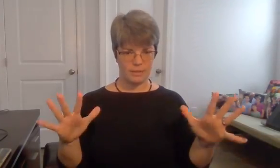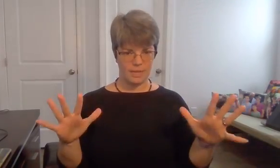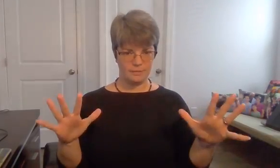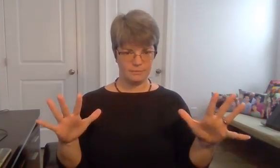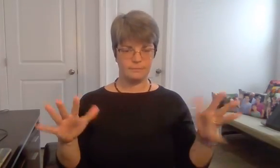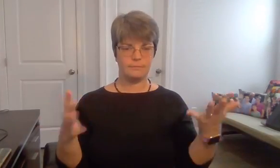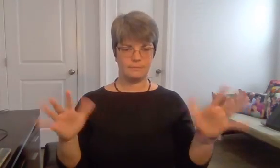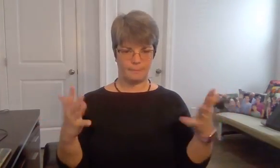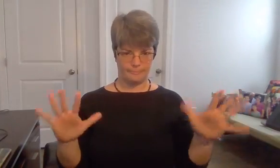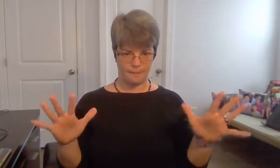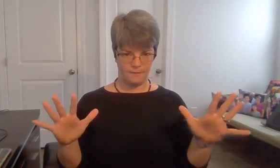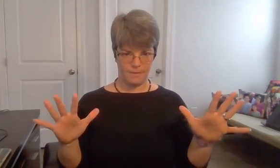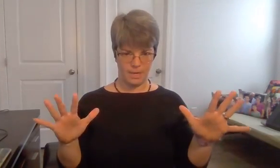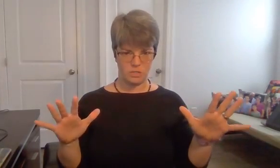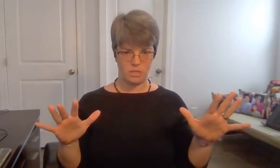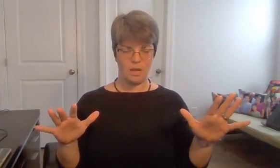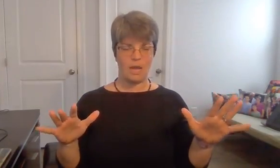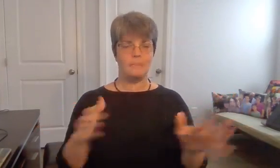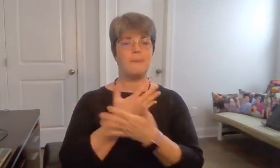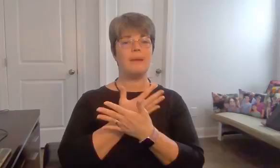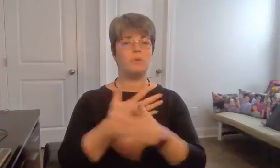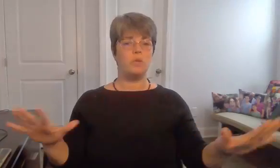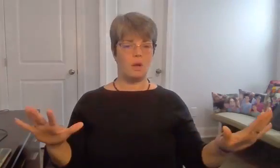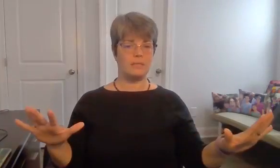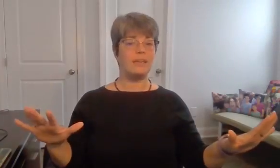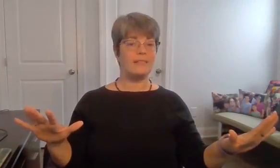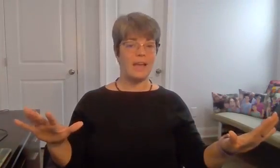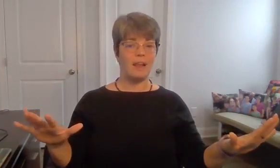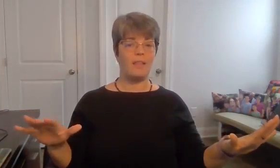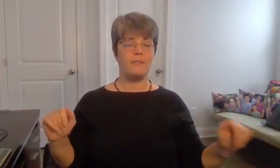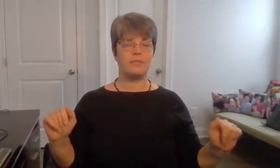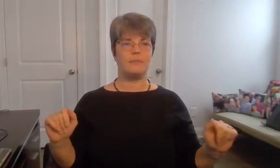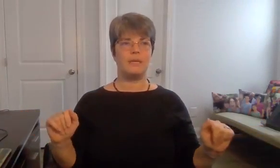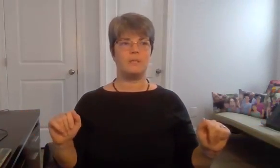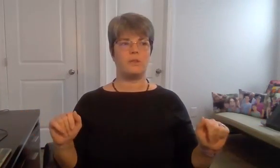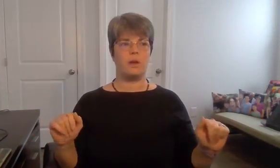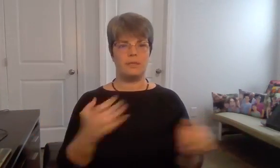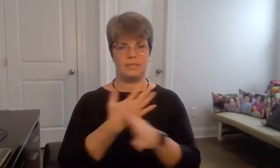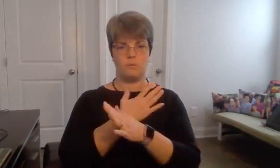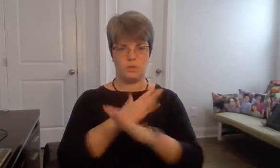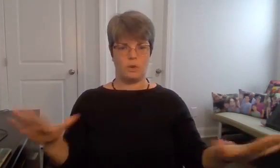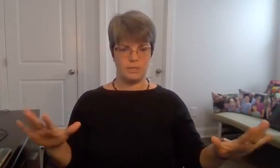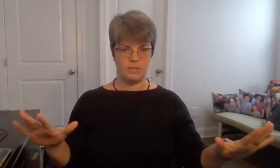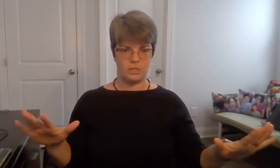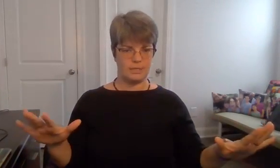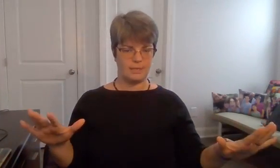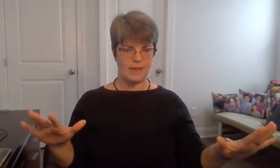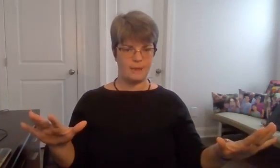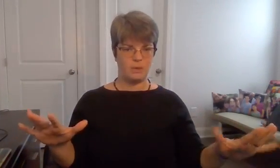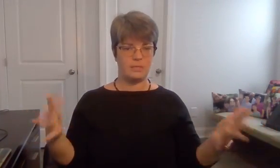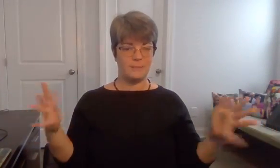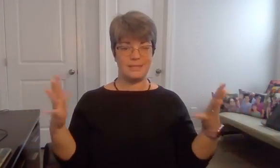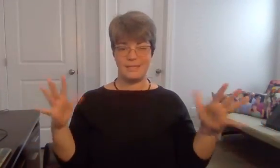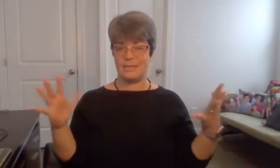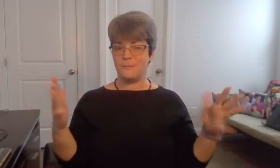done. Finished. Some people will do all done like that. Some kids with autism will do all done just like that because they might stim